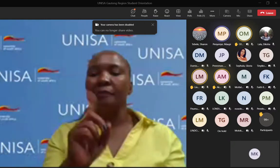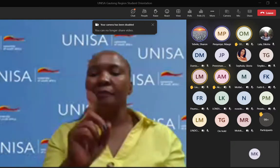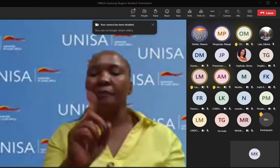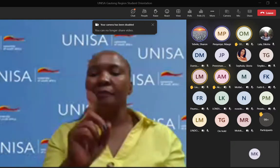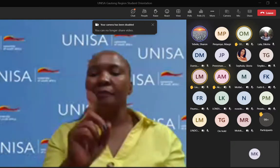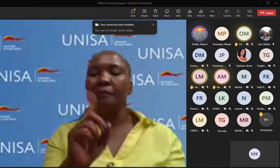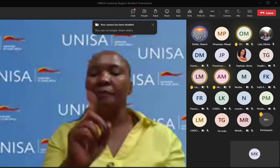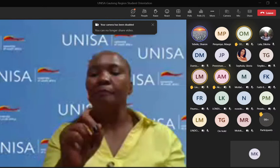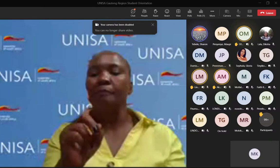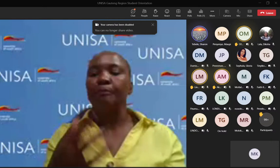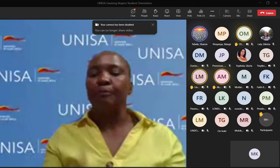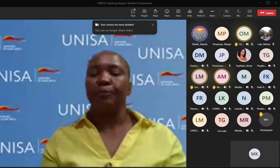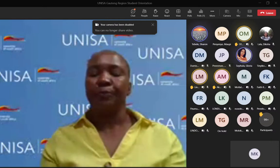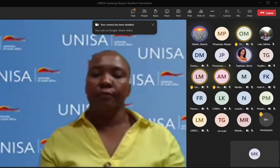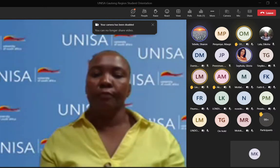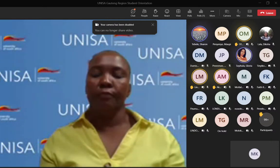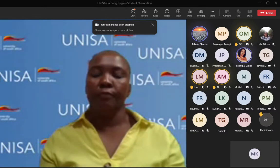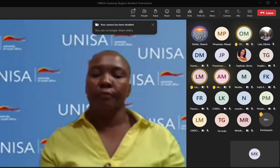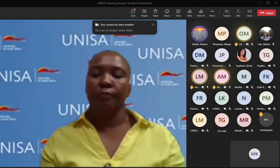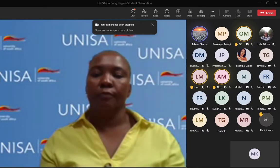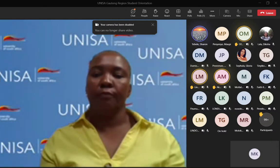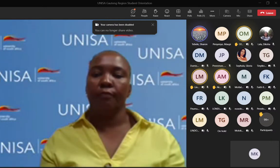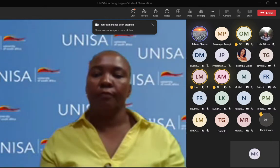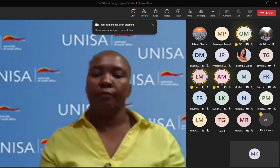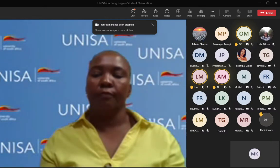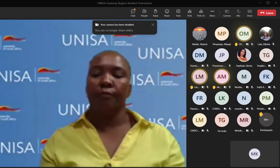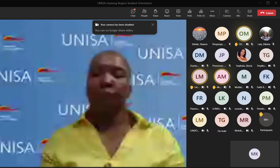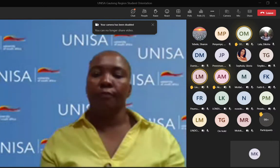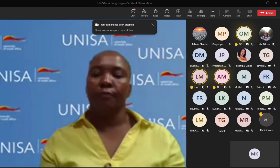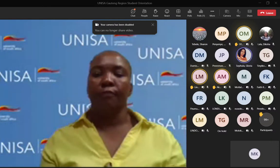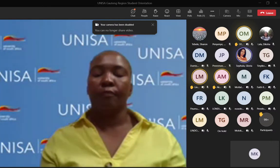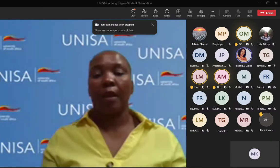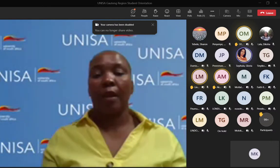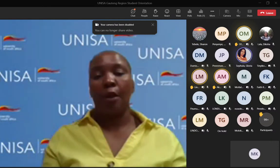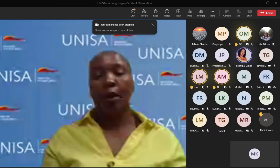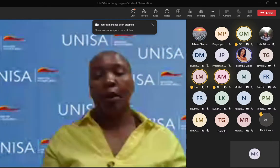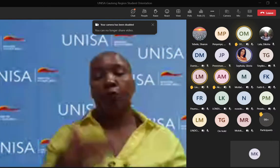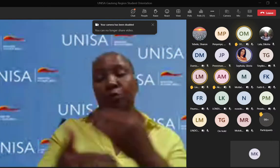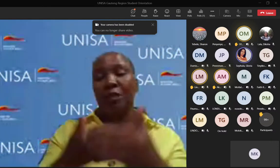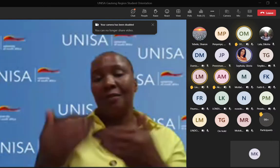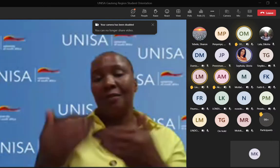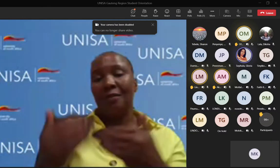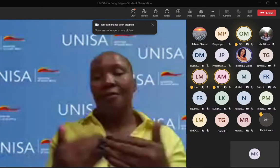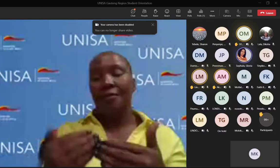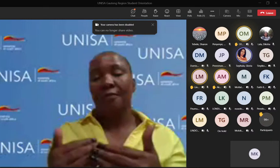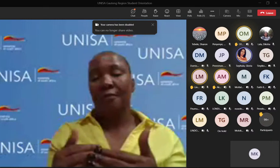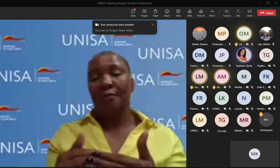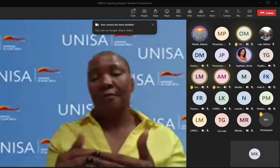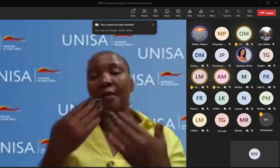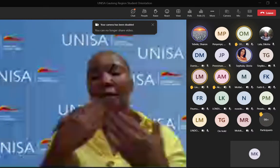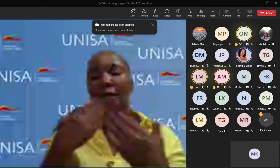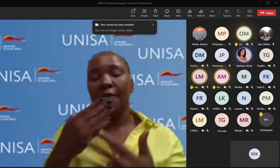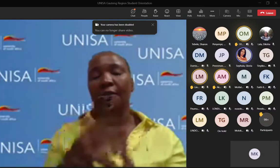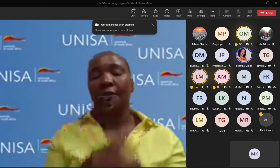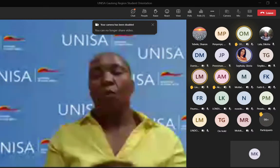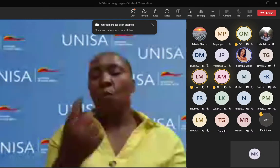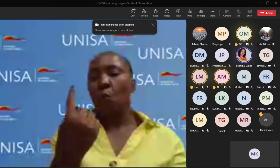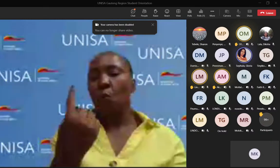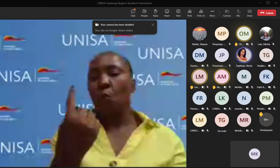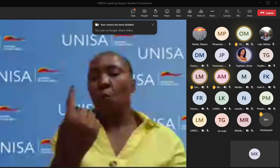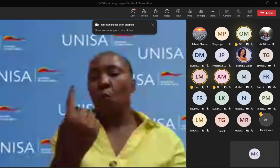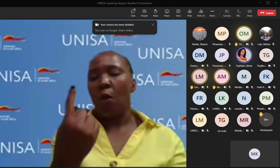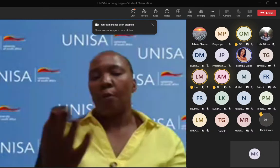thank you all right thank you so much Australia can we proceed yes thank you just one more thing I would like to